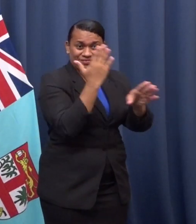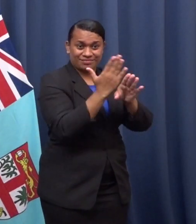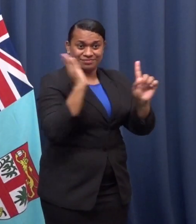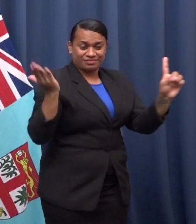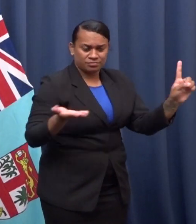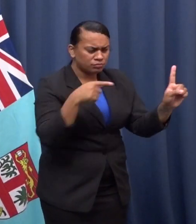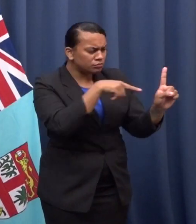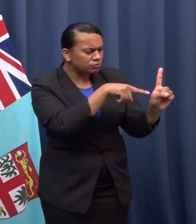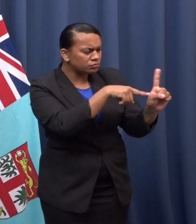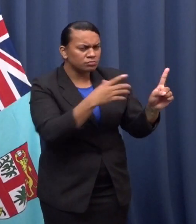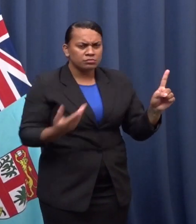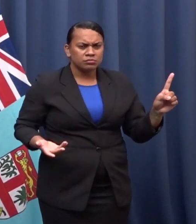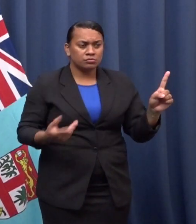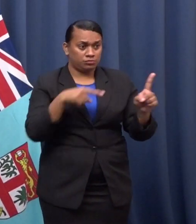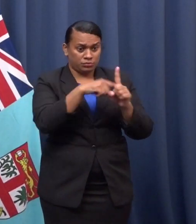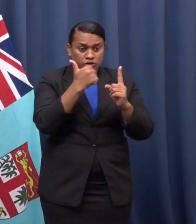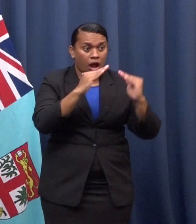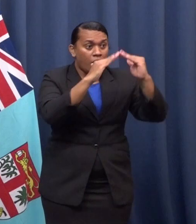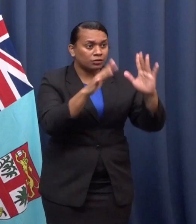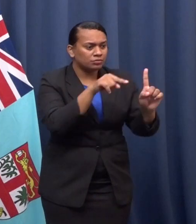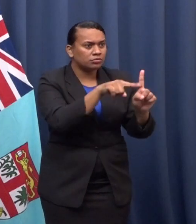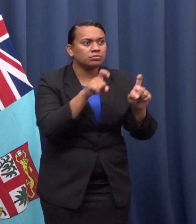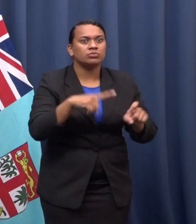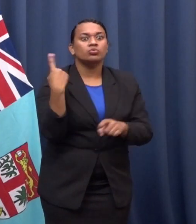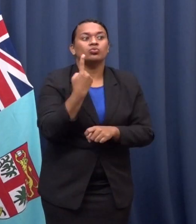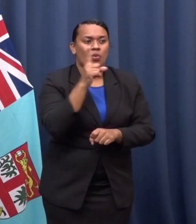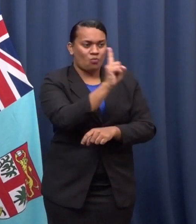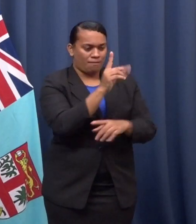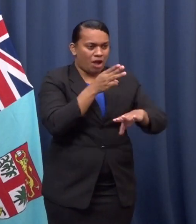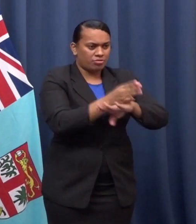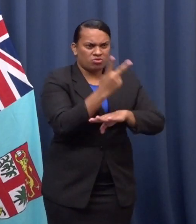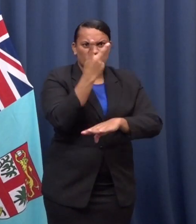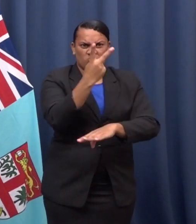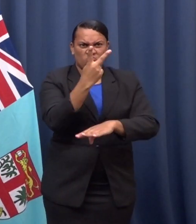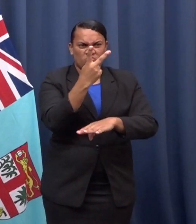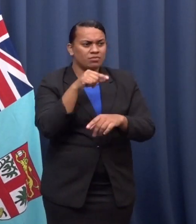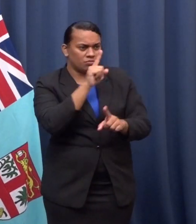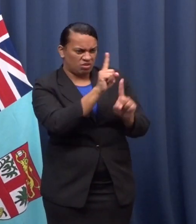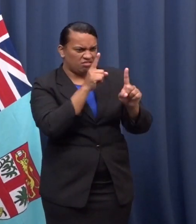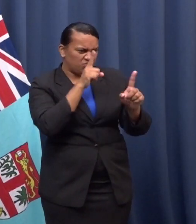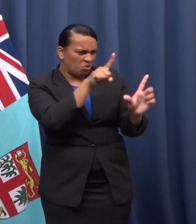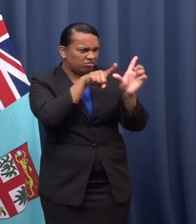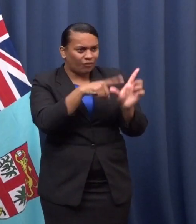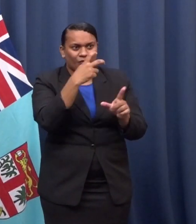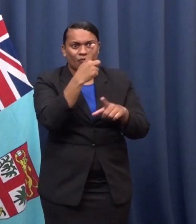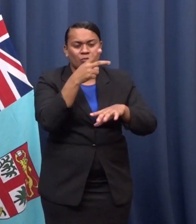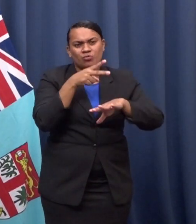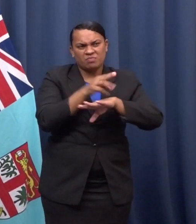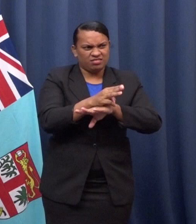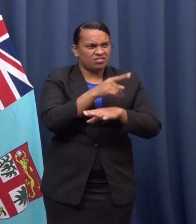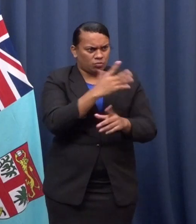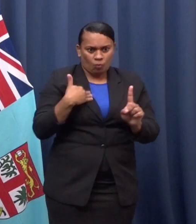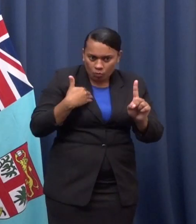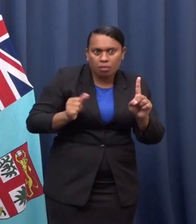is a 1 year, 2 month old baby. He was well until Saturday when he developed a